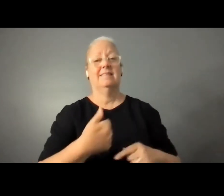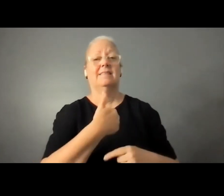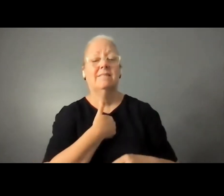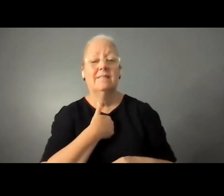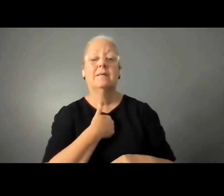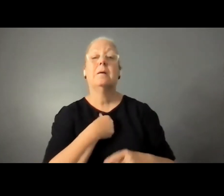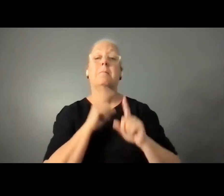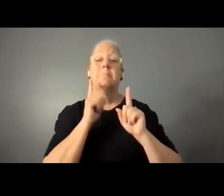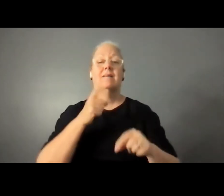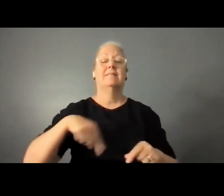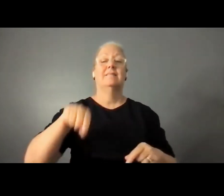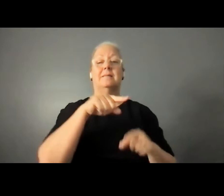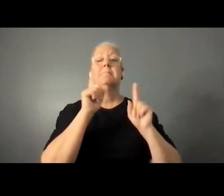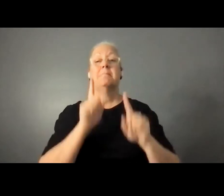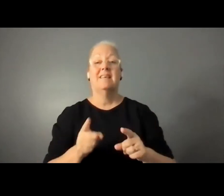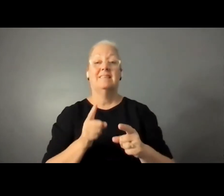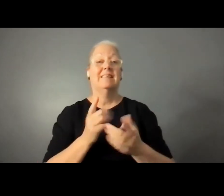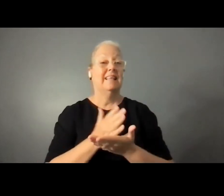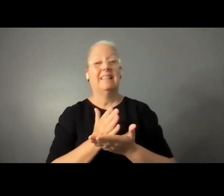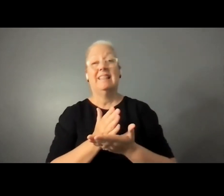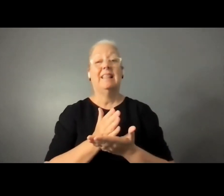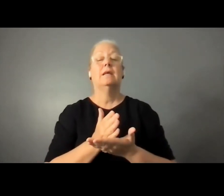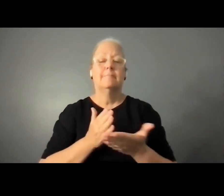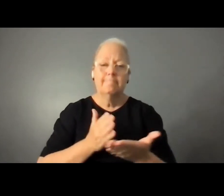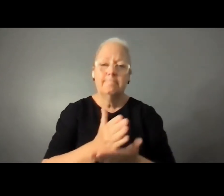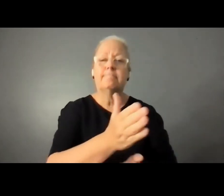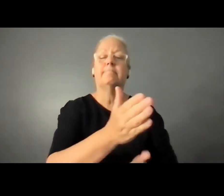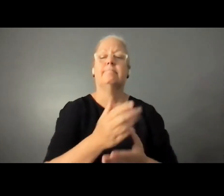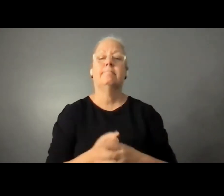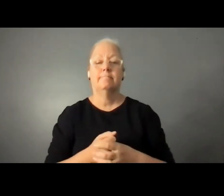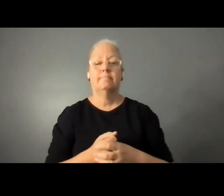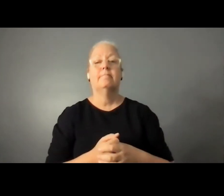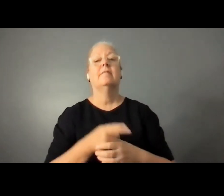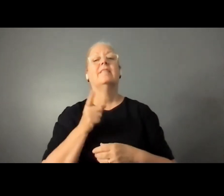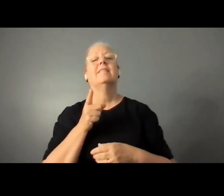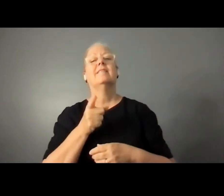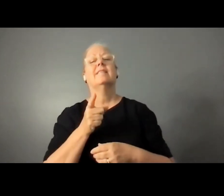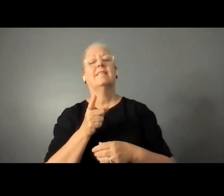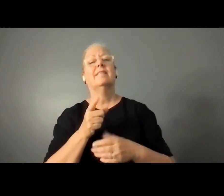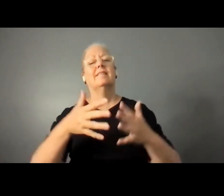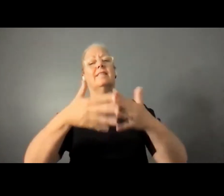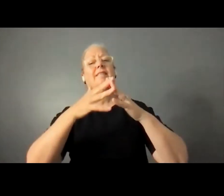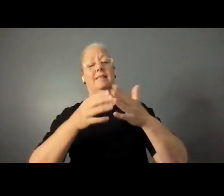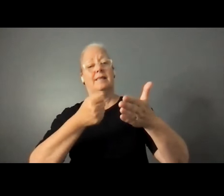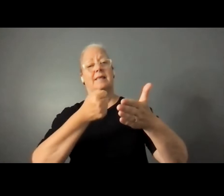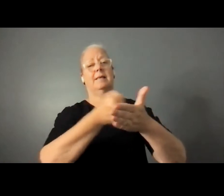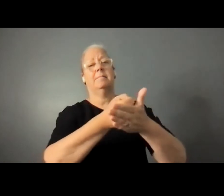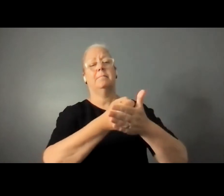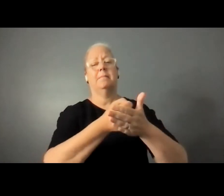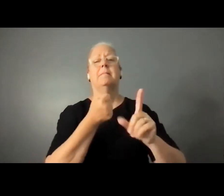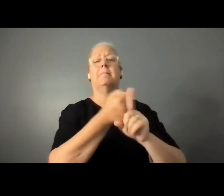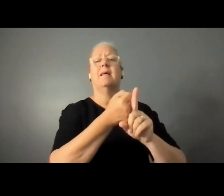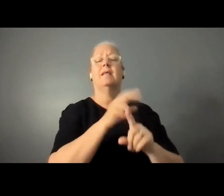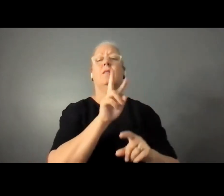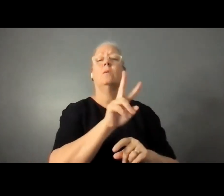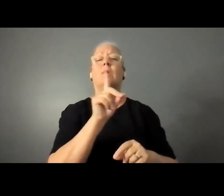guess. And when we founded Impact 21, we wanted to reach out to all young people